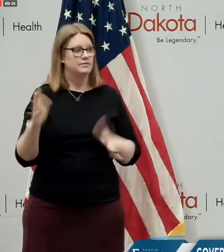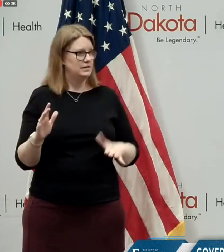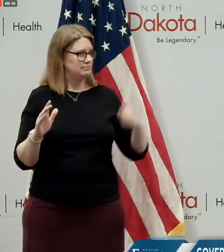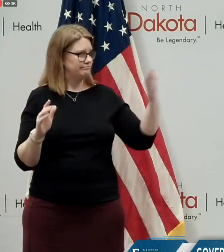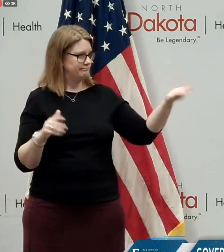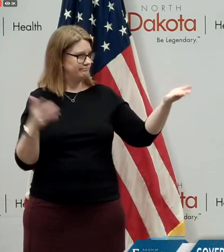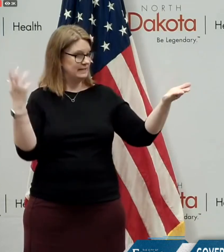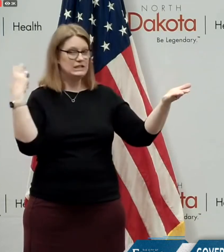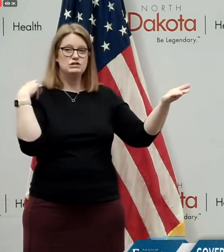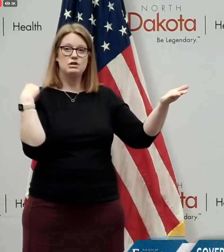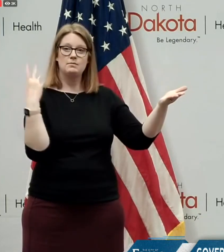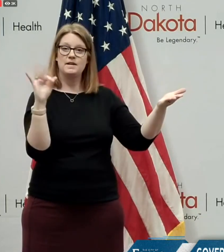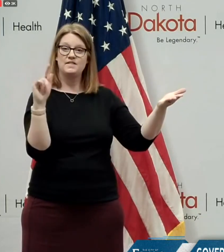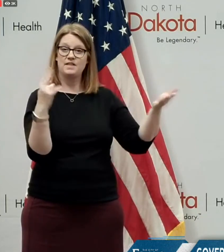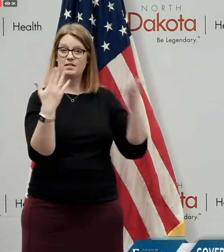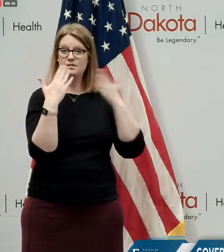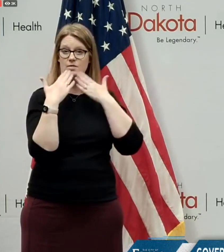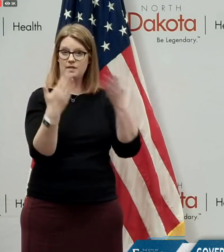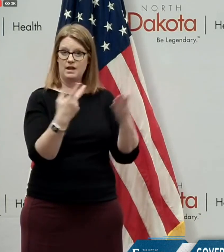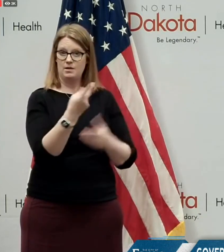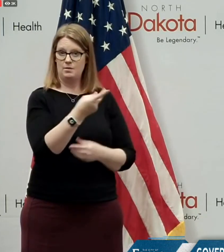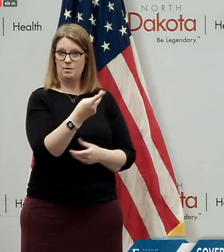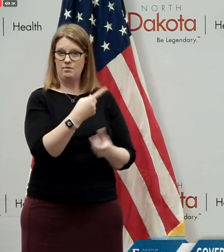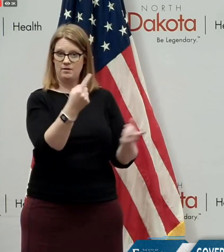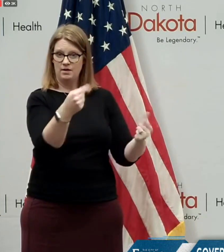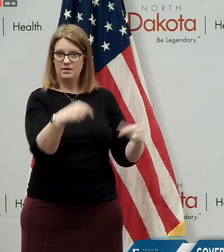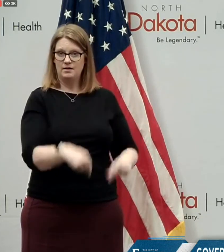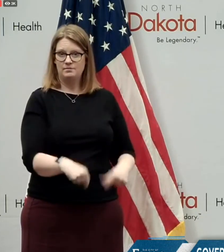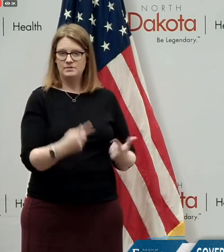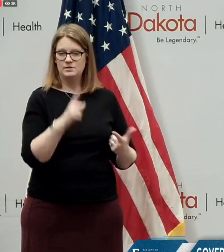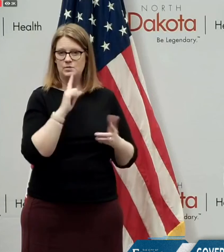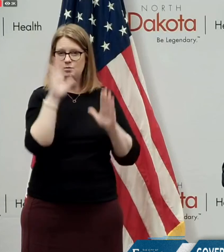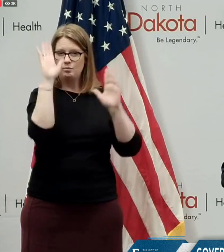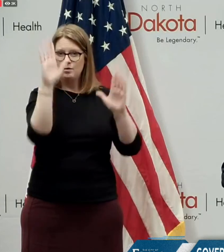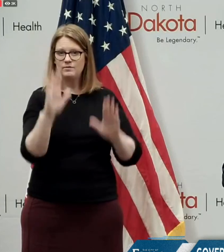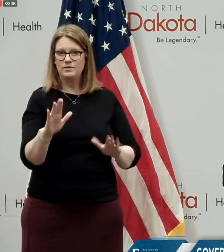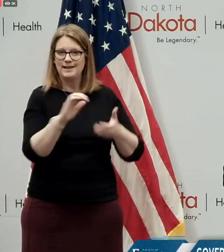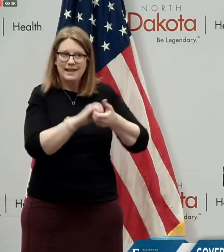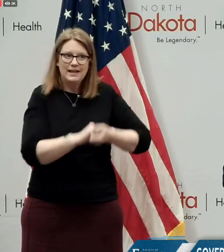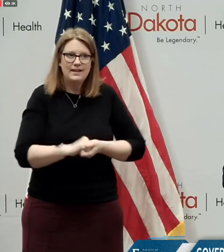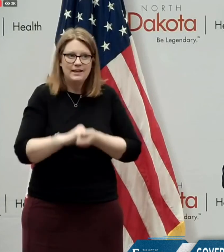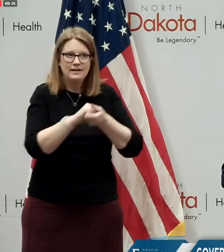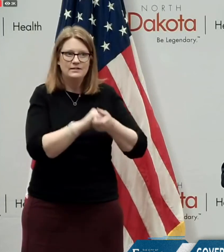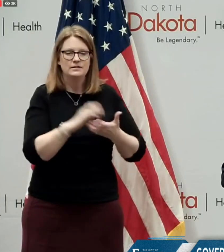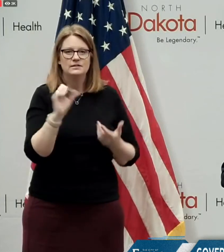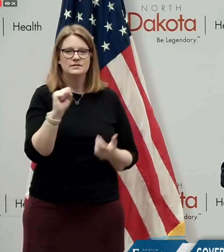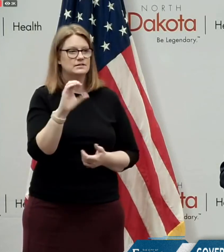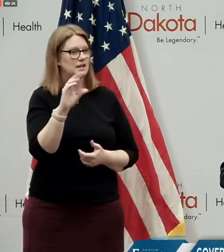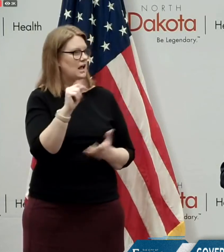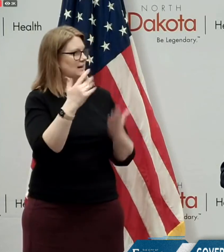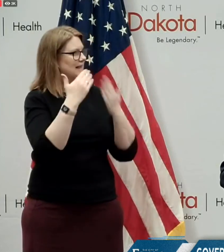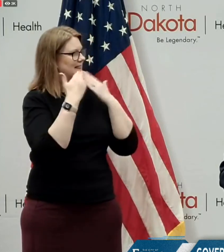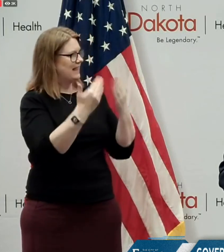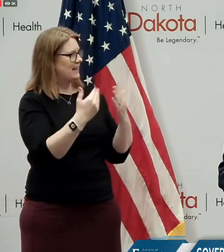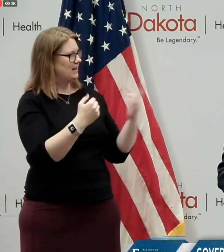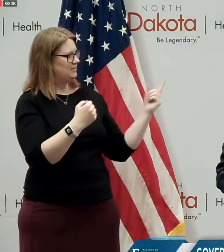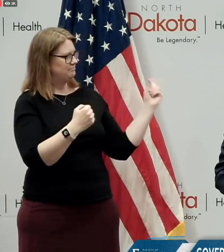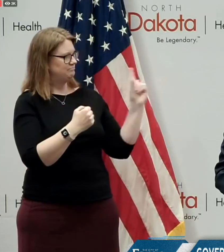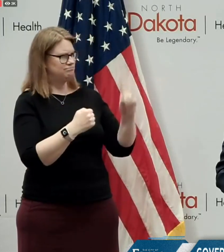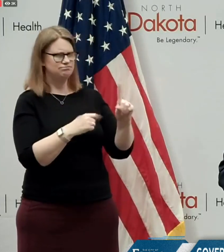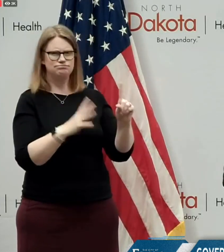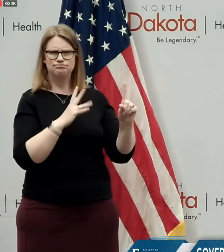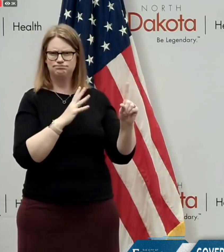welcome Chairman Faith. Thank you both for being here in person, and thanks for the great collaboration. Scott, I want to say thanks to you too as you come up here. You've